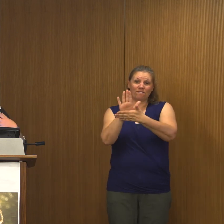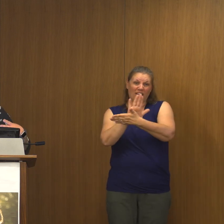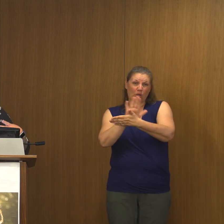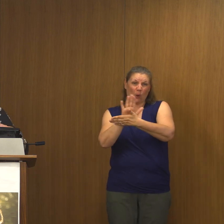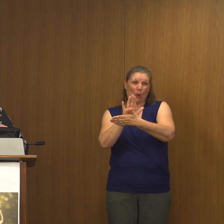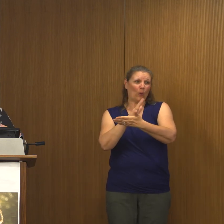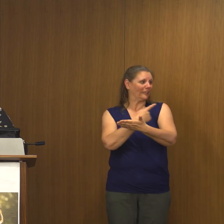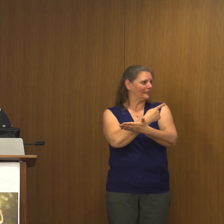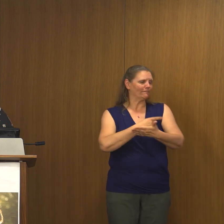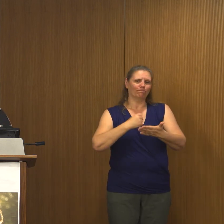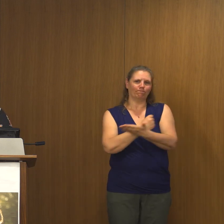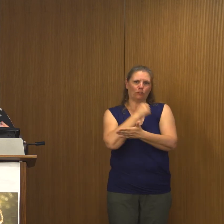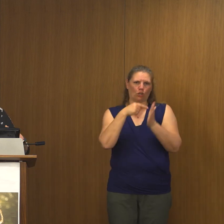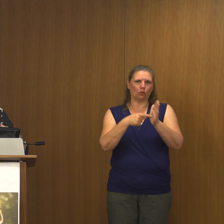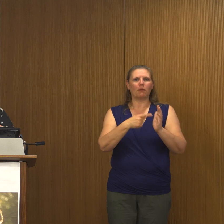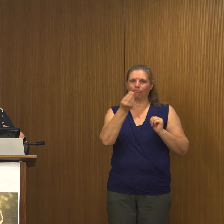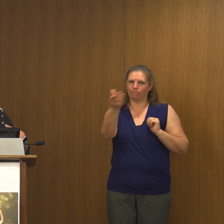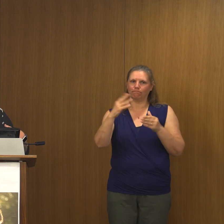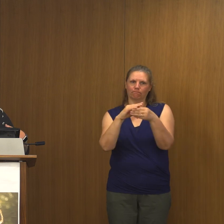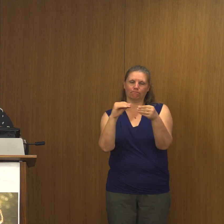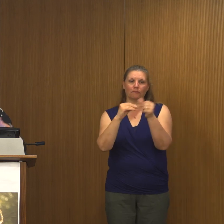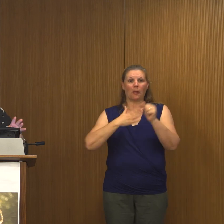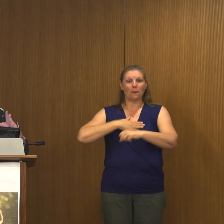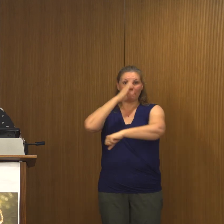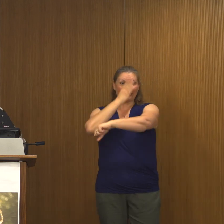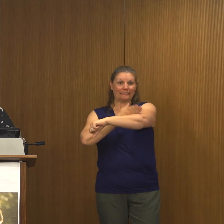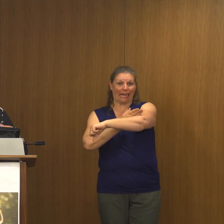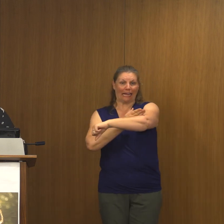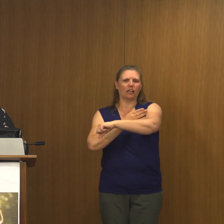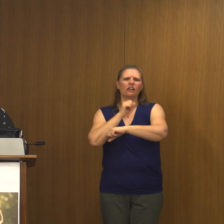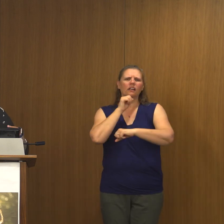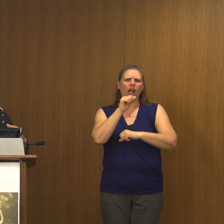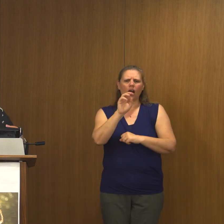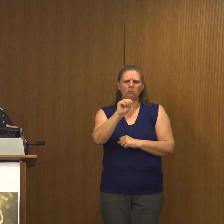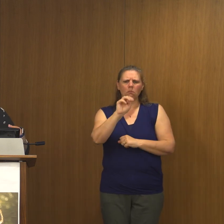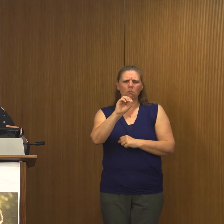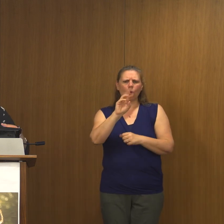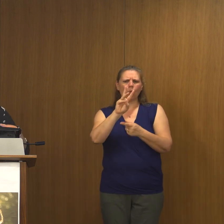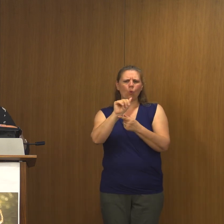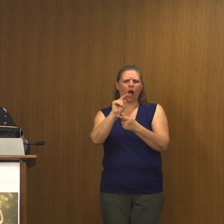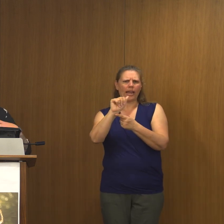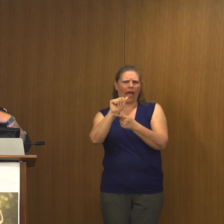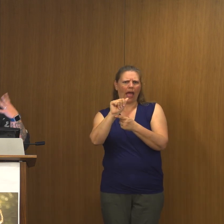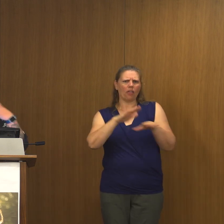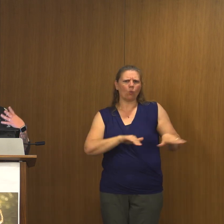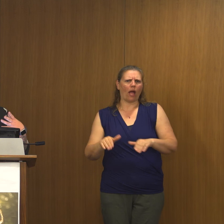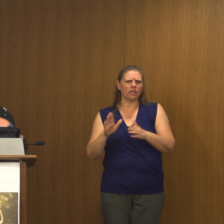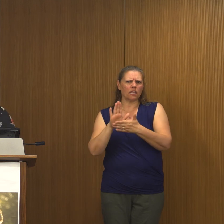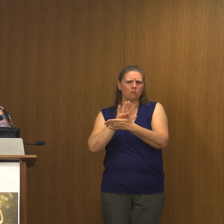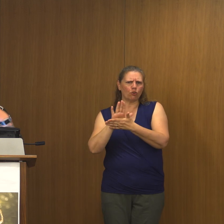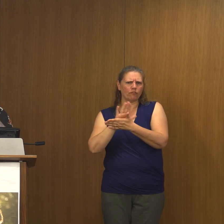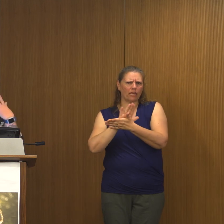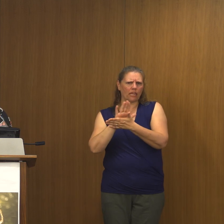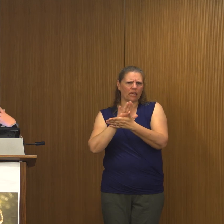but I can tell you a little bit about it. My son has an obsession with the movie, not the movie Moana, but one specific song. And he has low